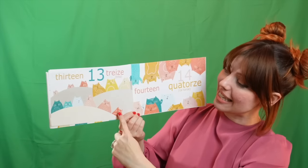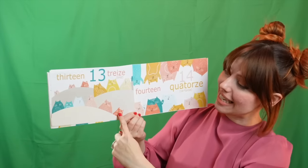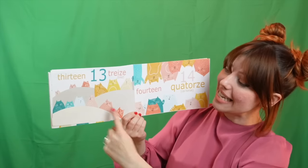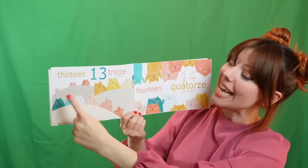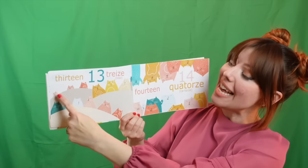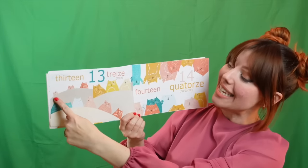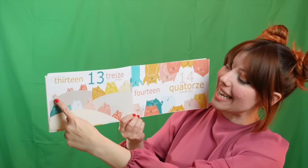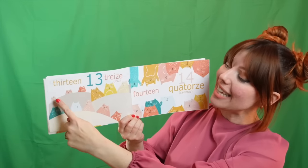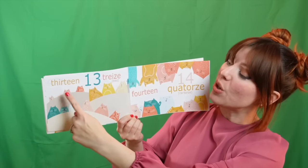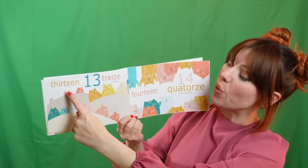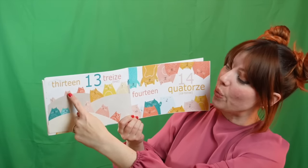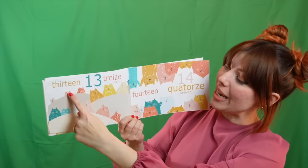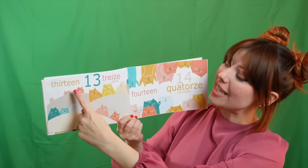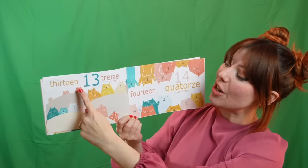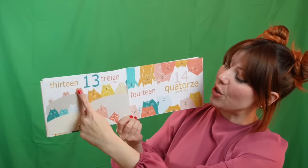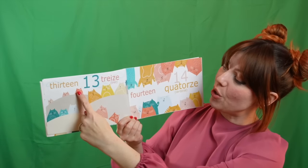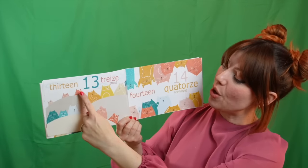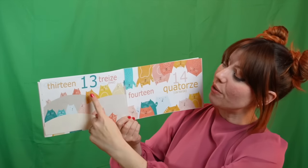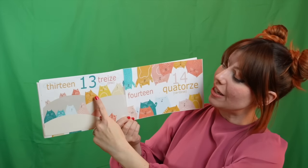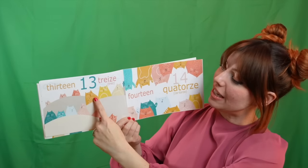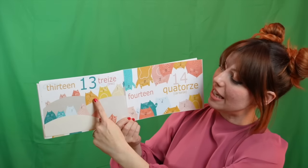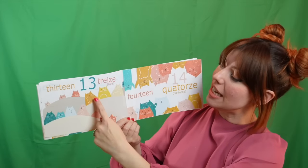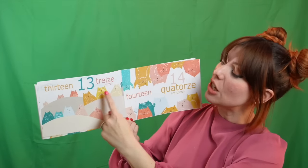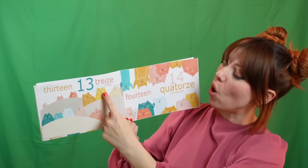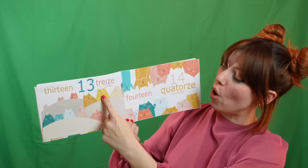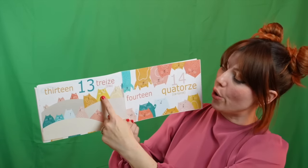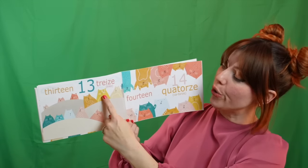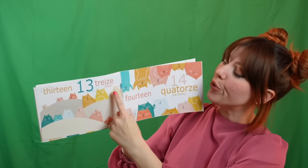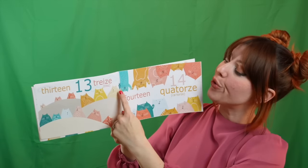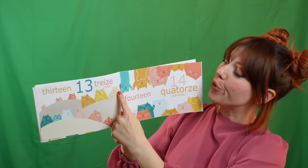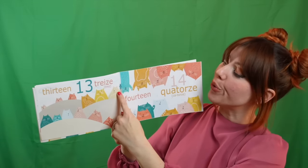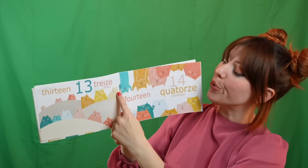six, sept, huit, neuf, dix, onze, douze,